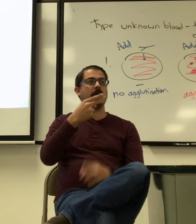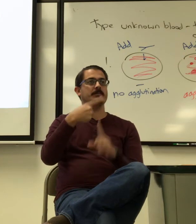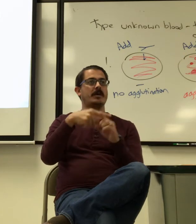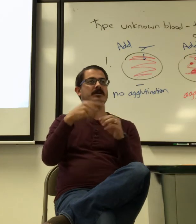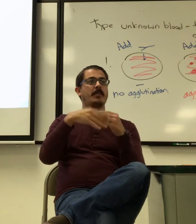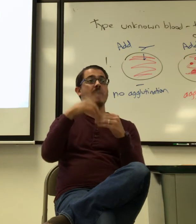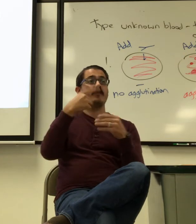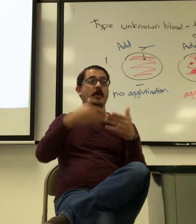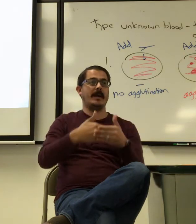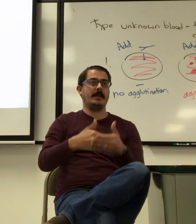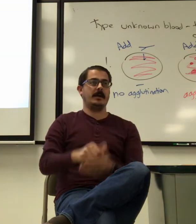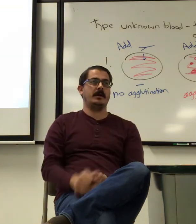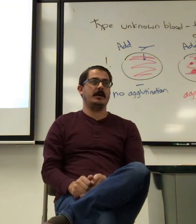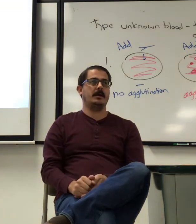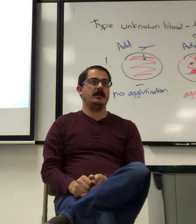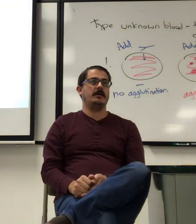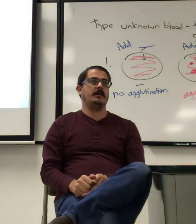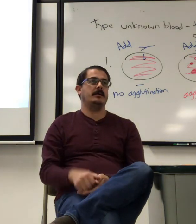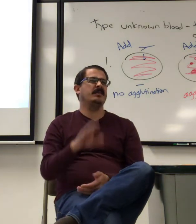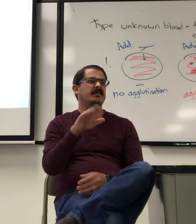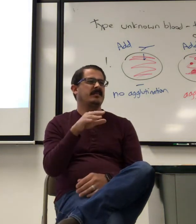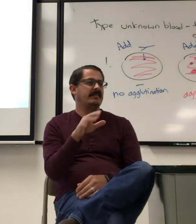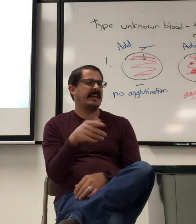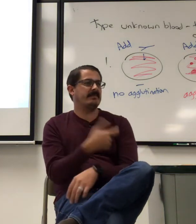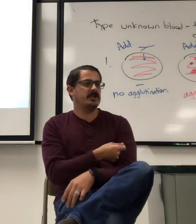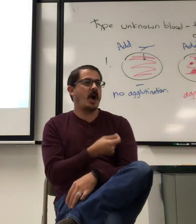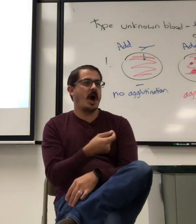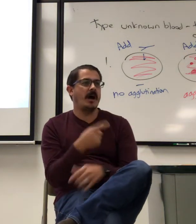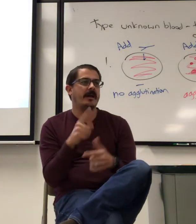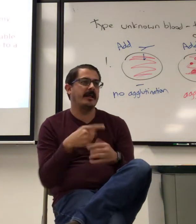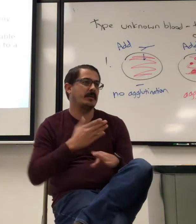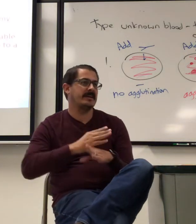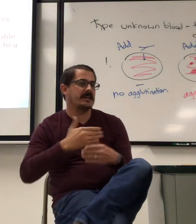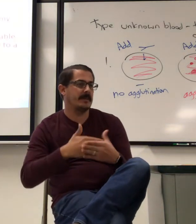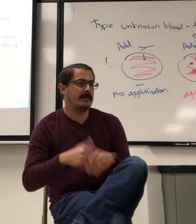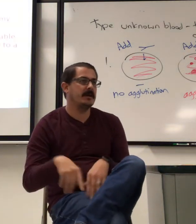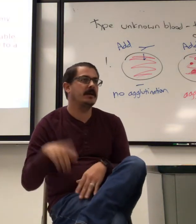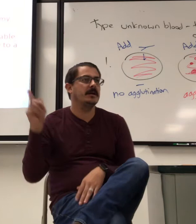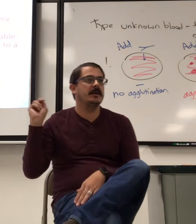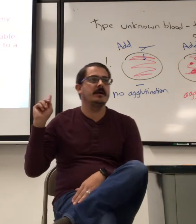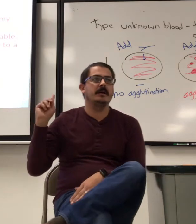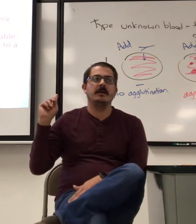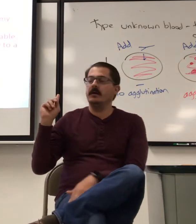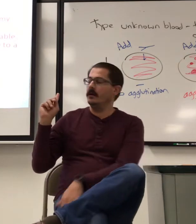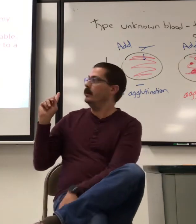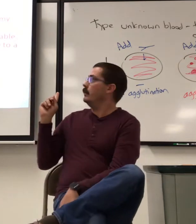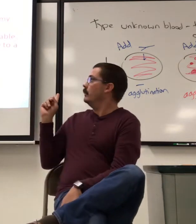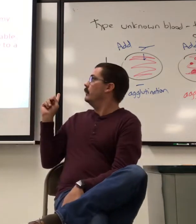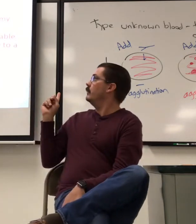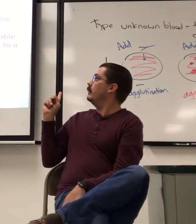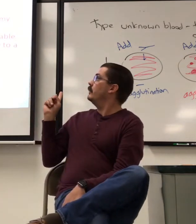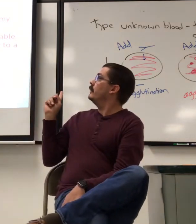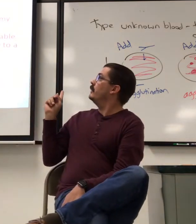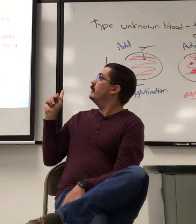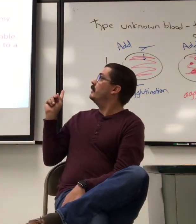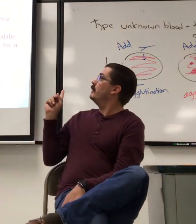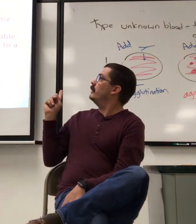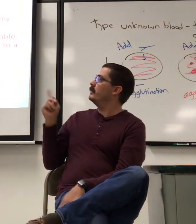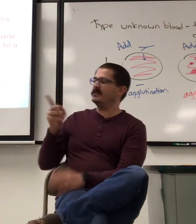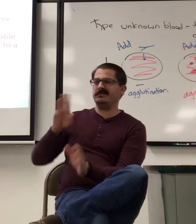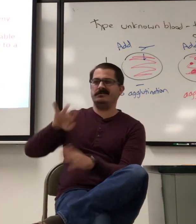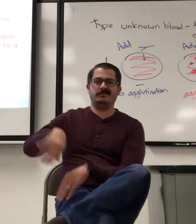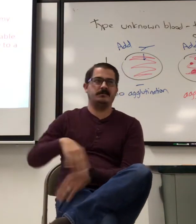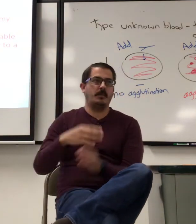Okay. The physio X, I don't assign that anymore because I kind of talk about everything in lecture. So I do want to move